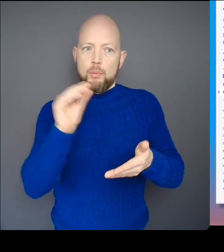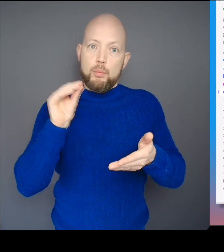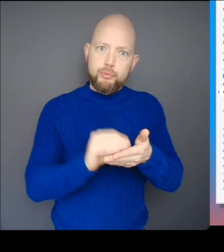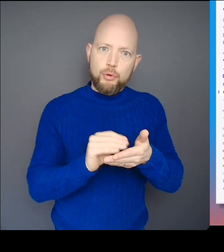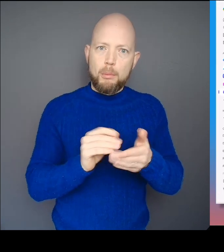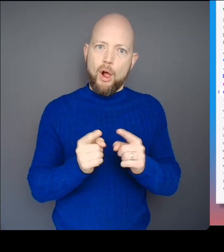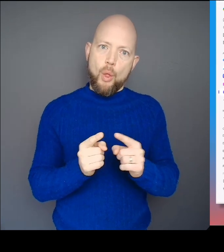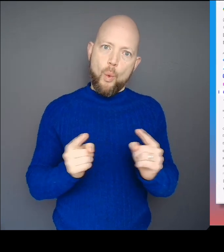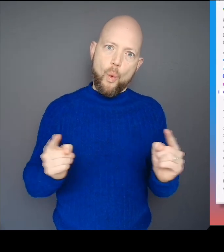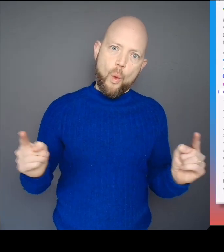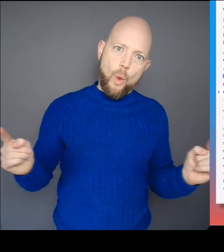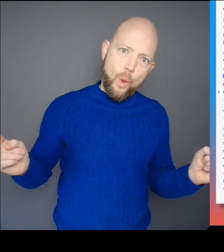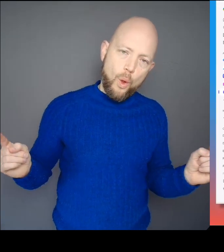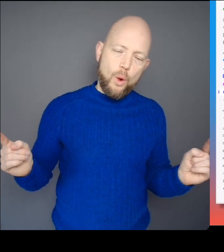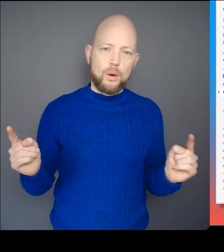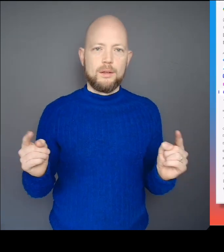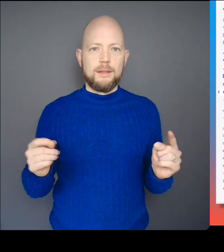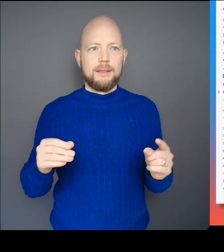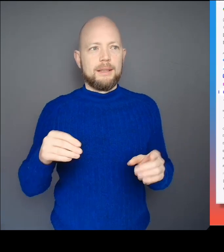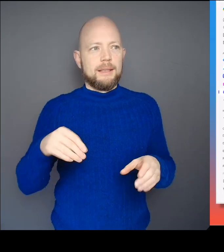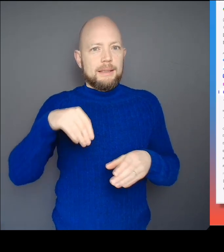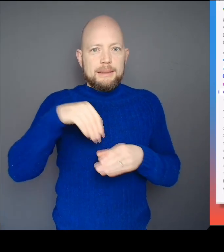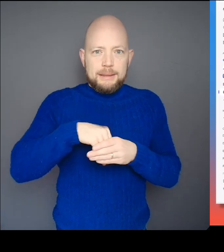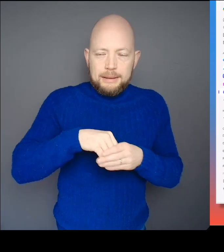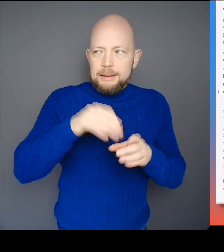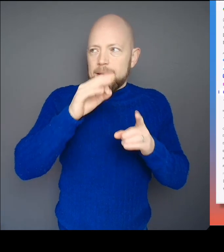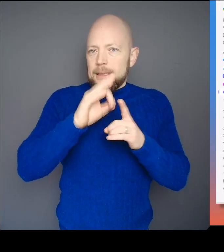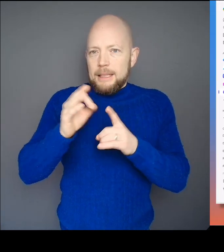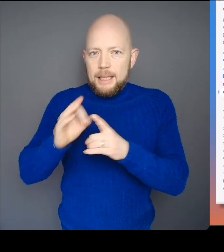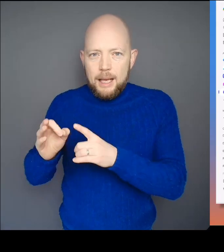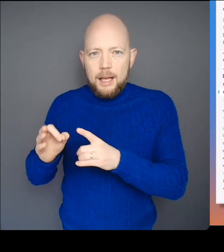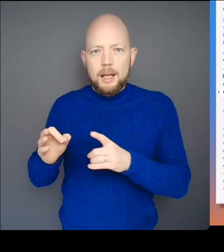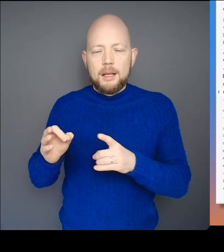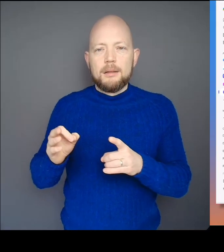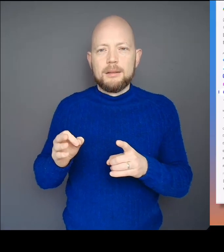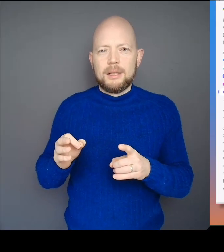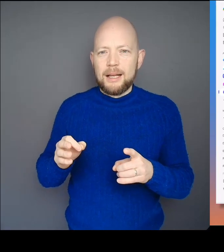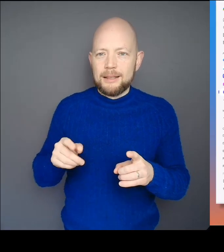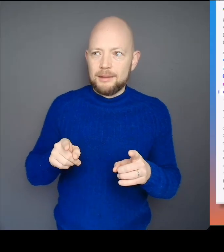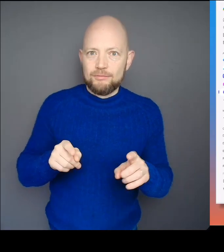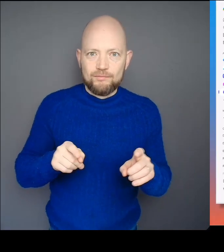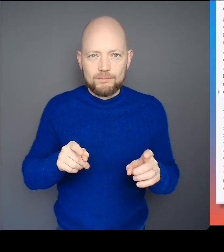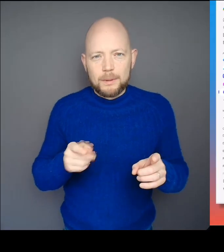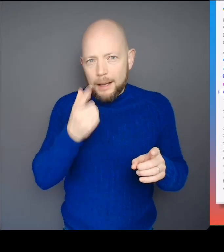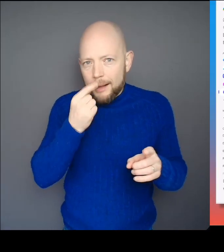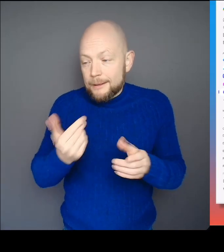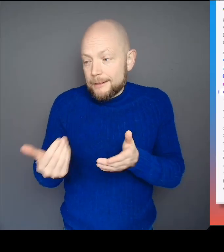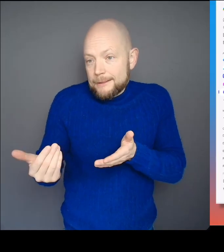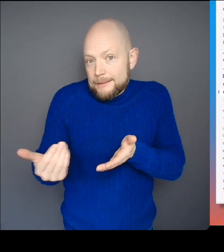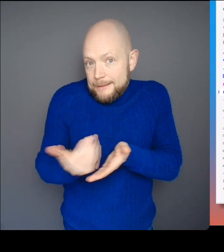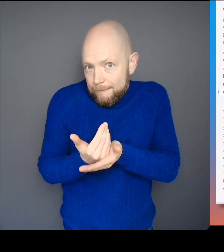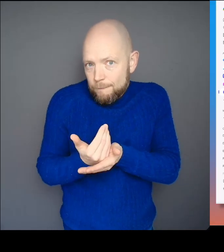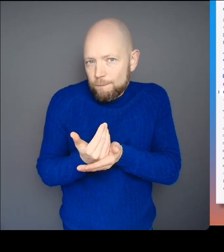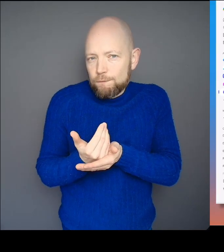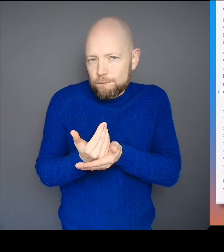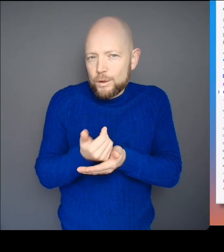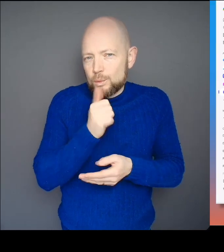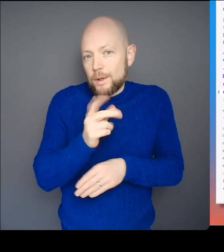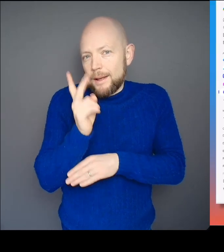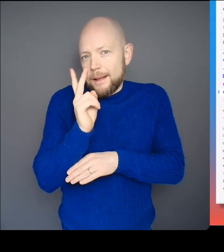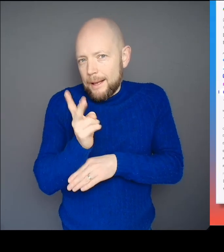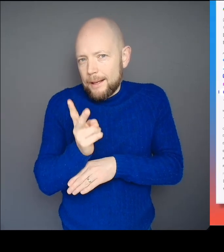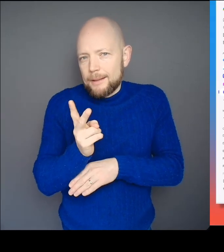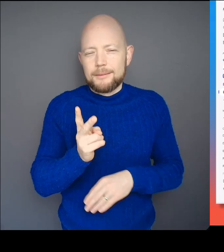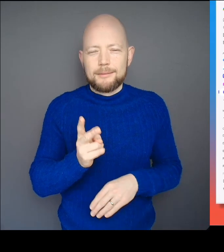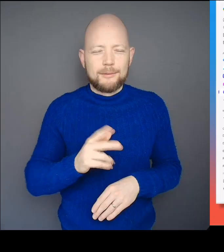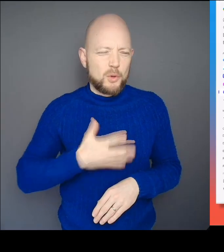become quite detailed with all of that context, source, and expectations, and you're finding that this is something you might want to reuse over and over again, it's not